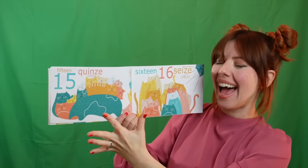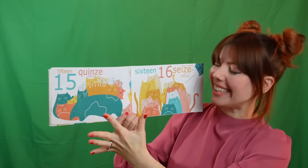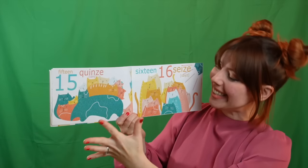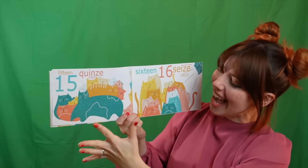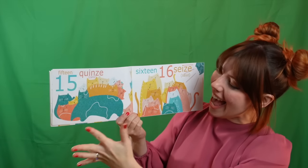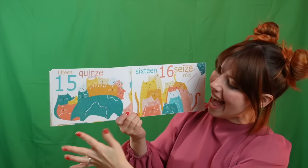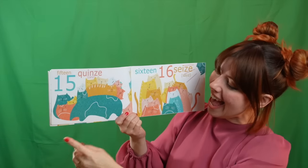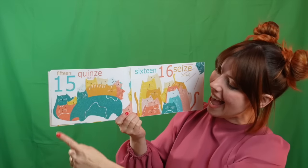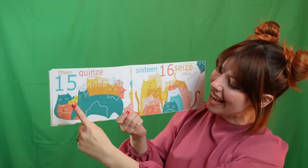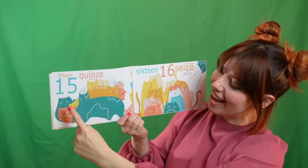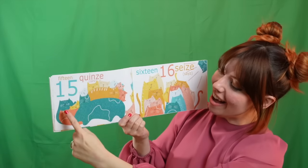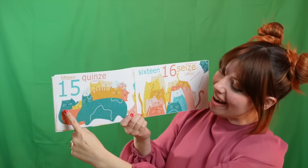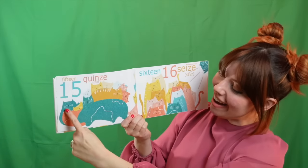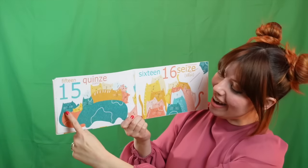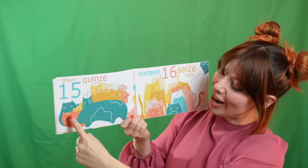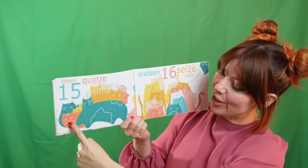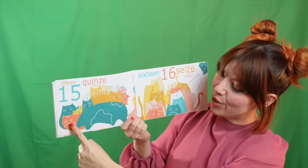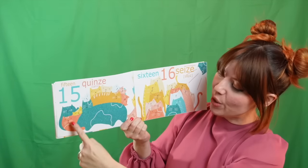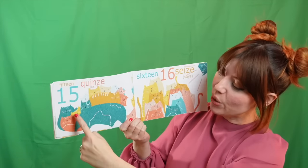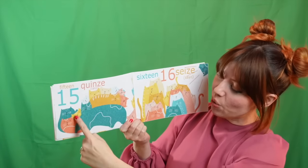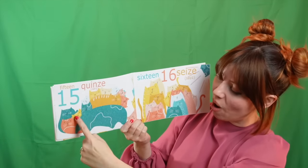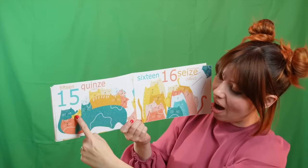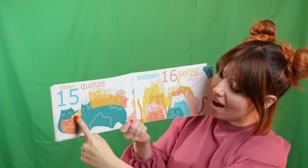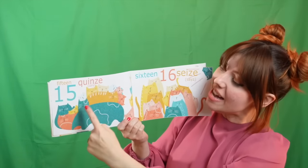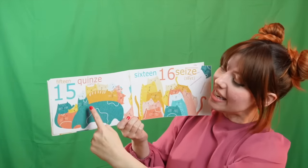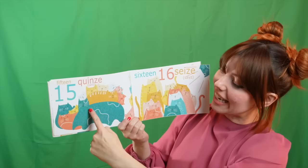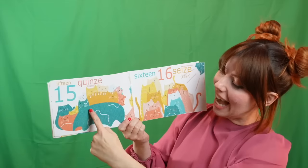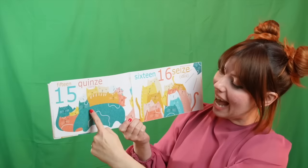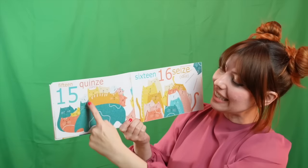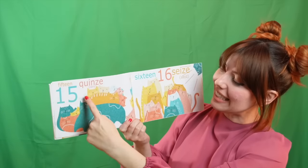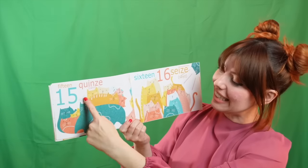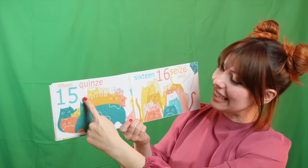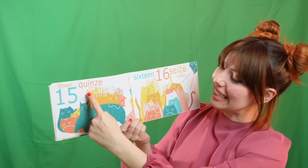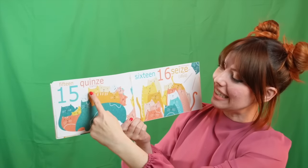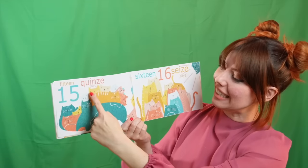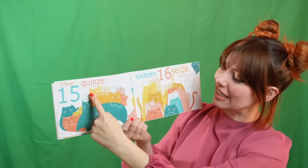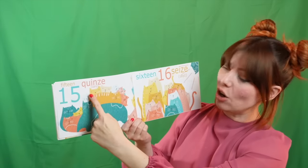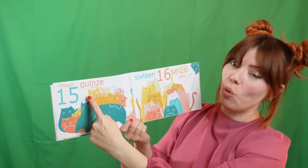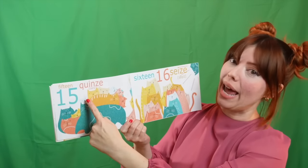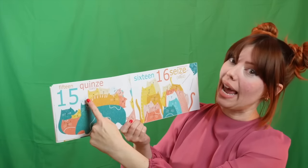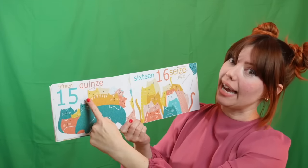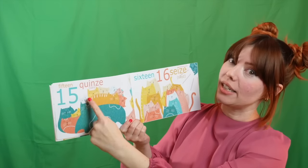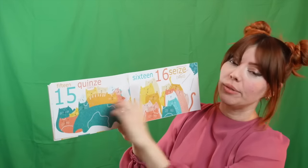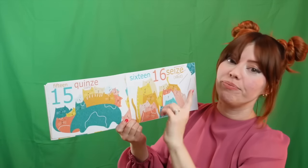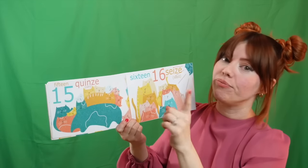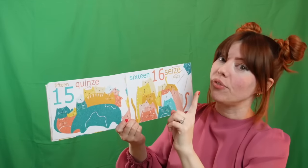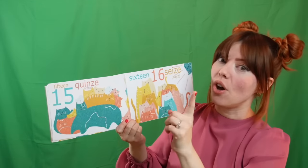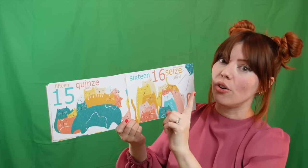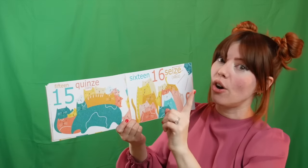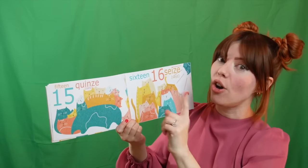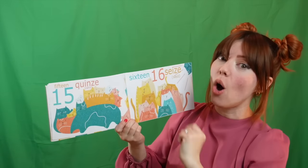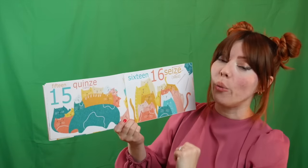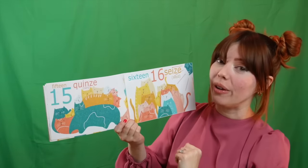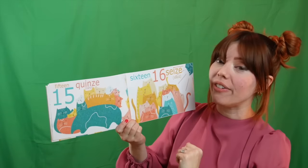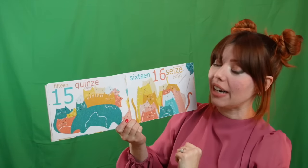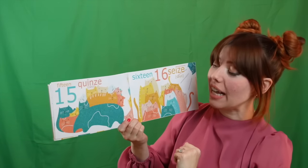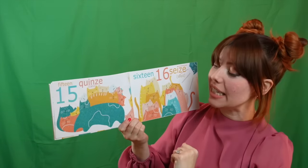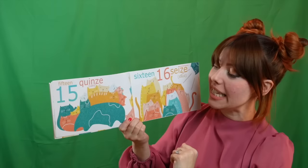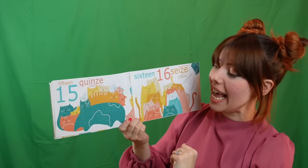cats. Yay! Un, deux, trois, quatre, six. Wait. No, no, no. We forgot